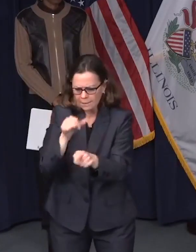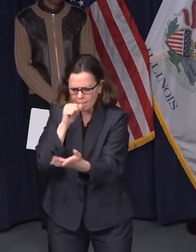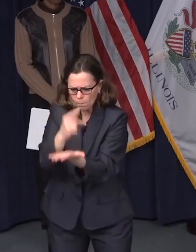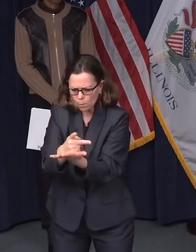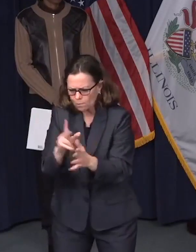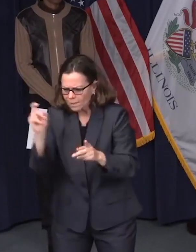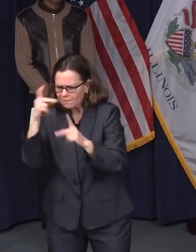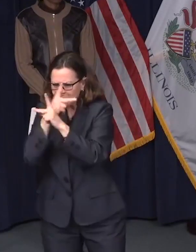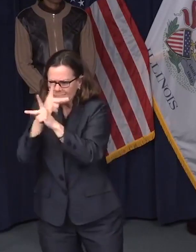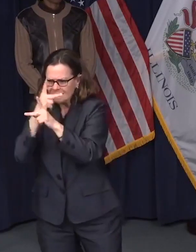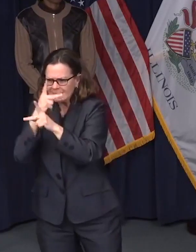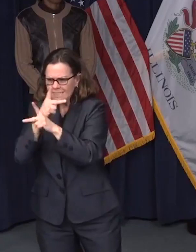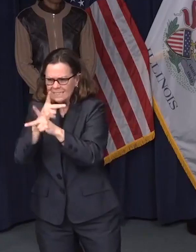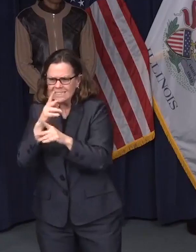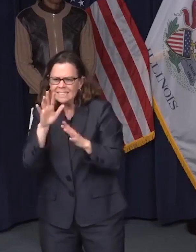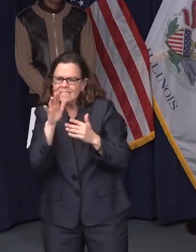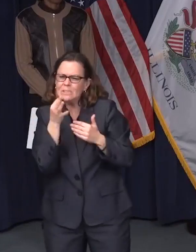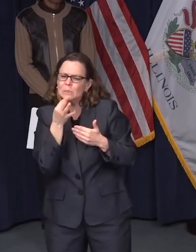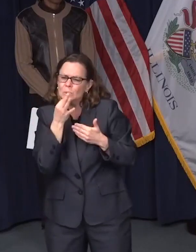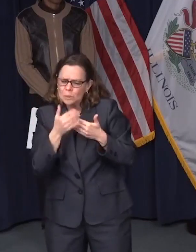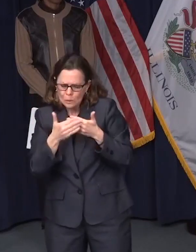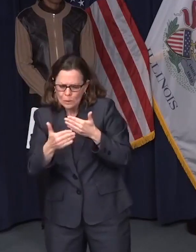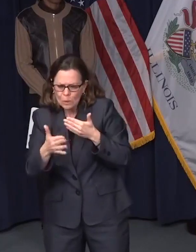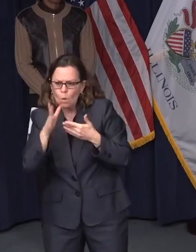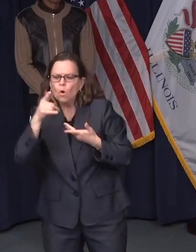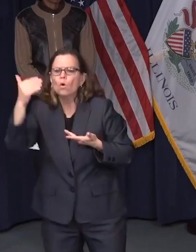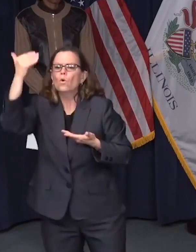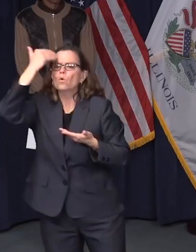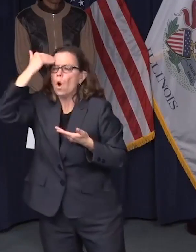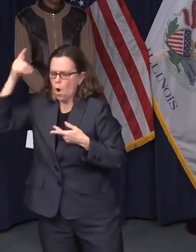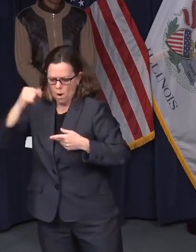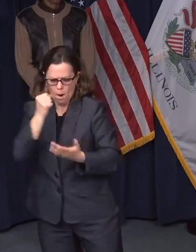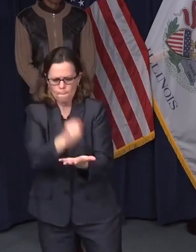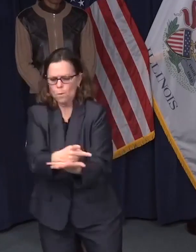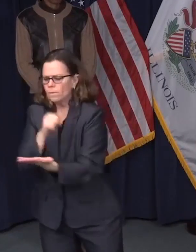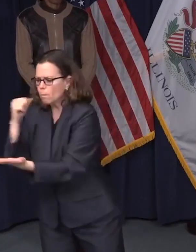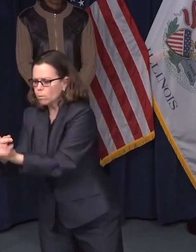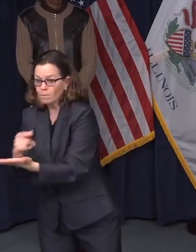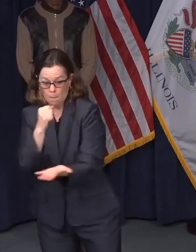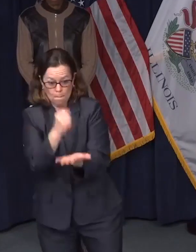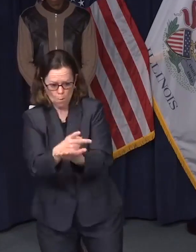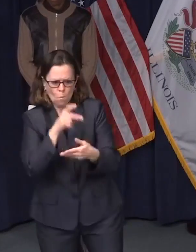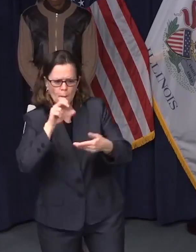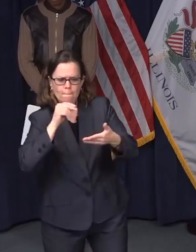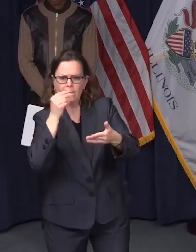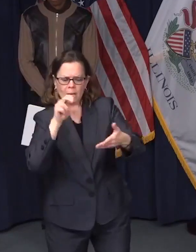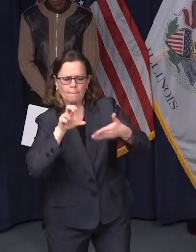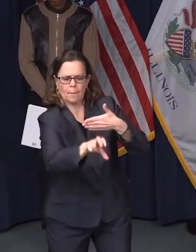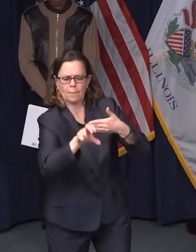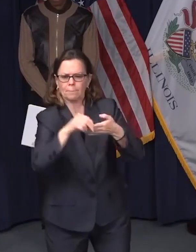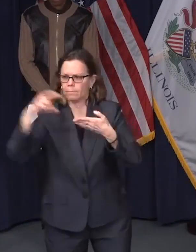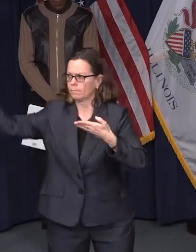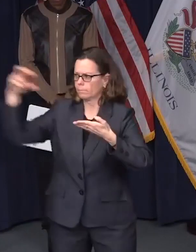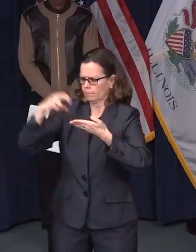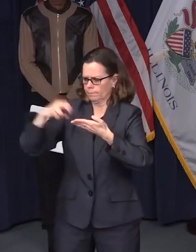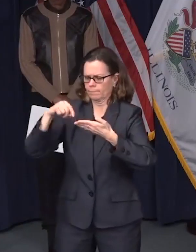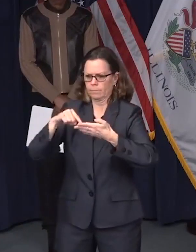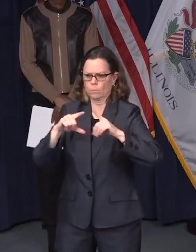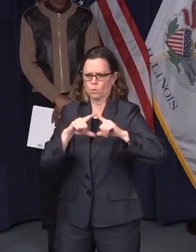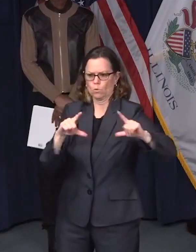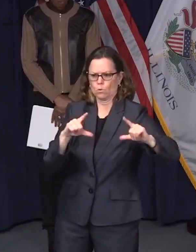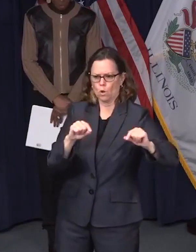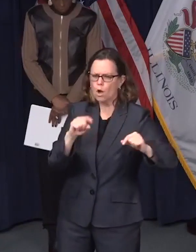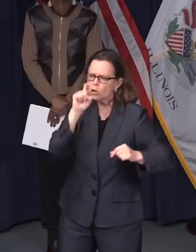time. 2 to 3 weeks or something like that? Actually, I think less than that, but I'll double check for you. Okay, moving on. This is from Amy Jacobson